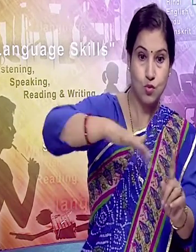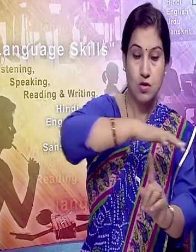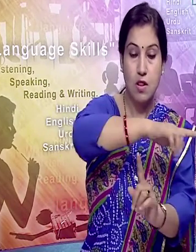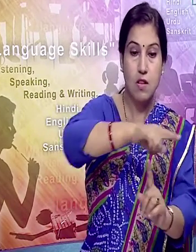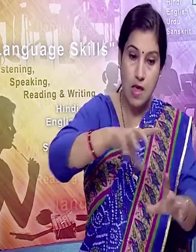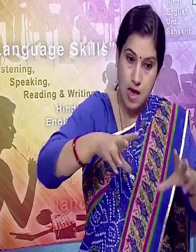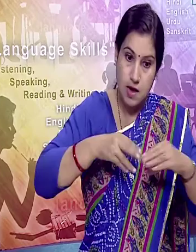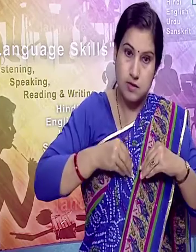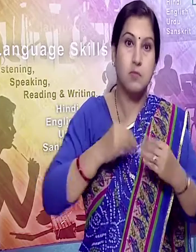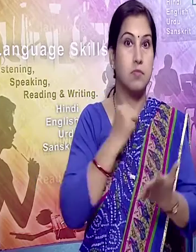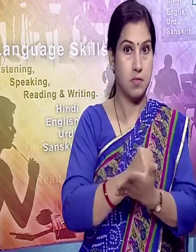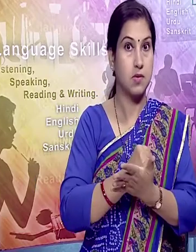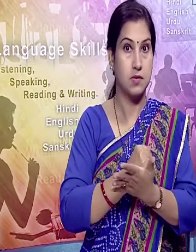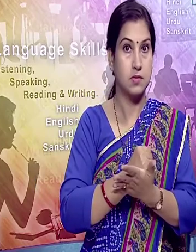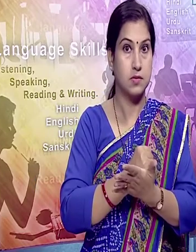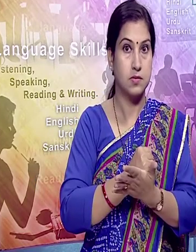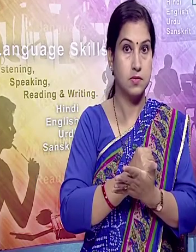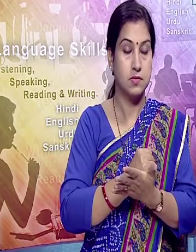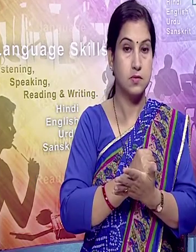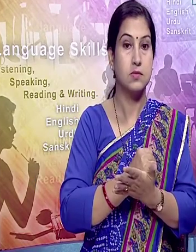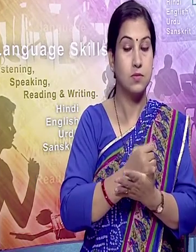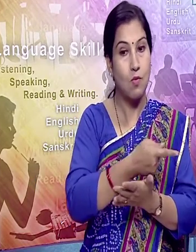acceptable and it belongs to a